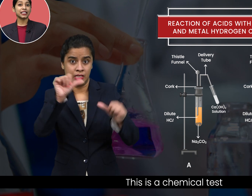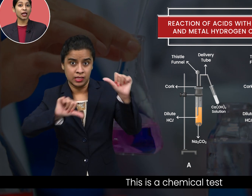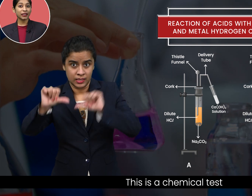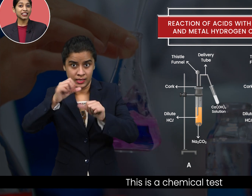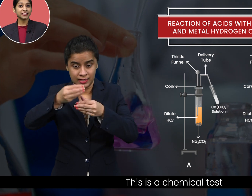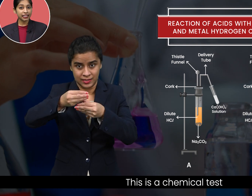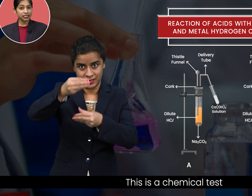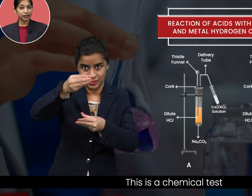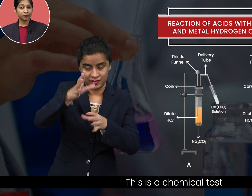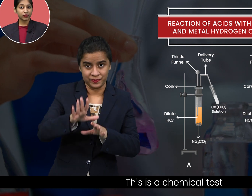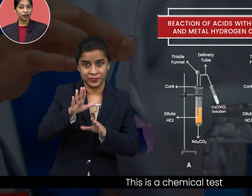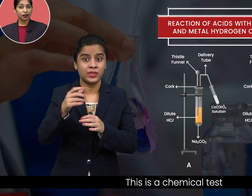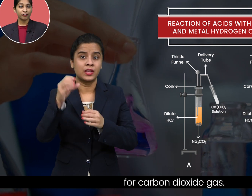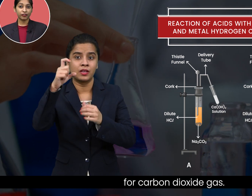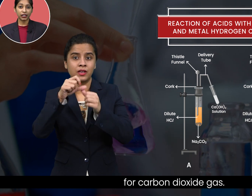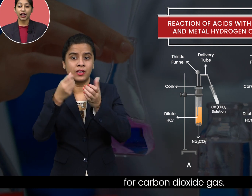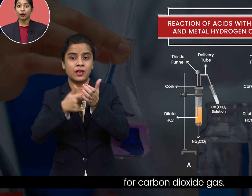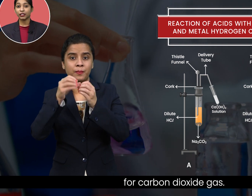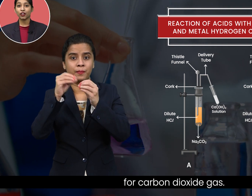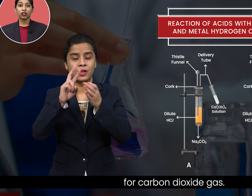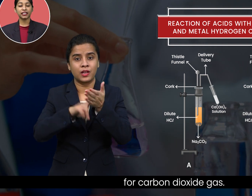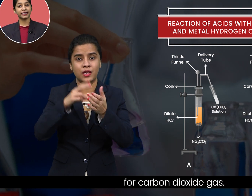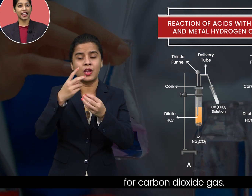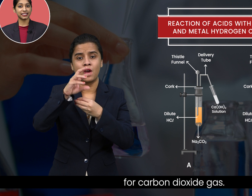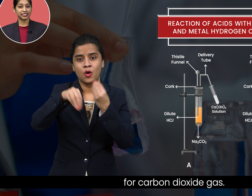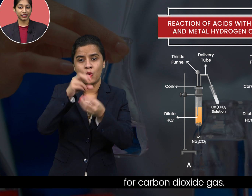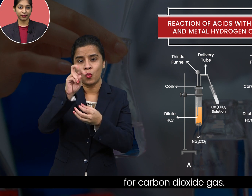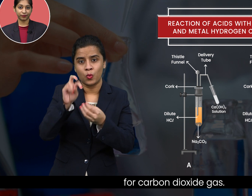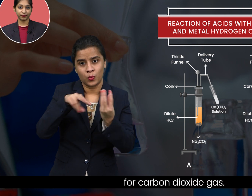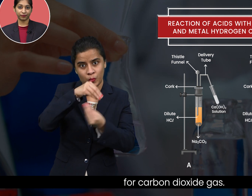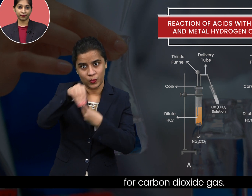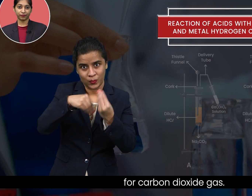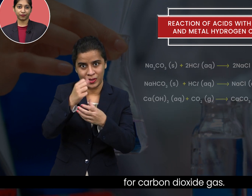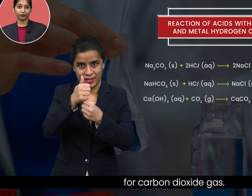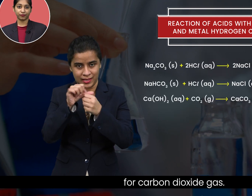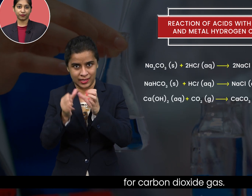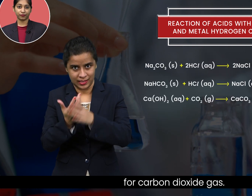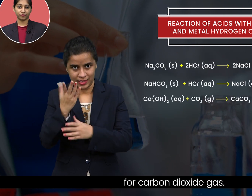This is a chemical test for carbon dioxide gas.